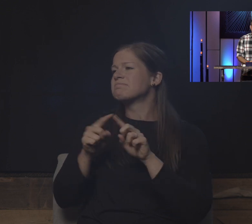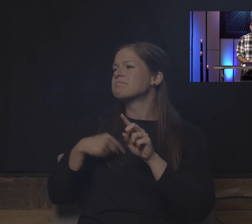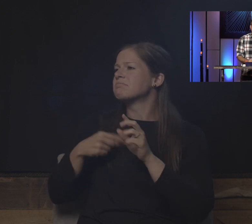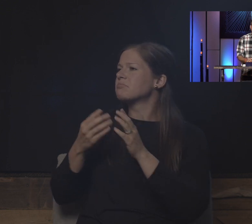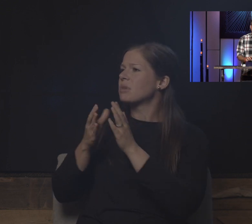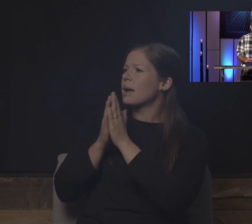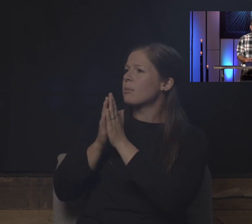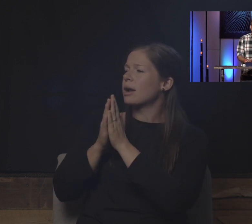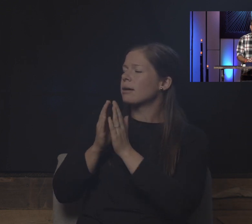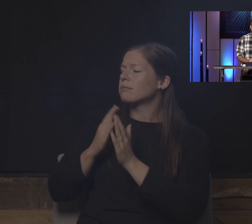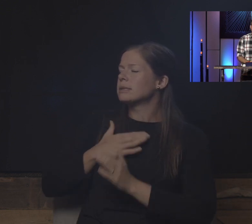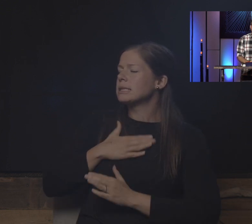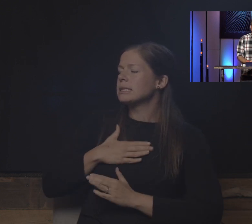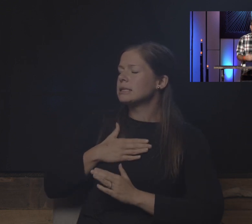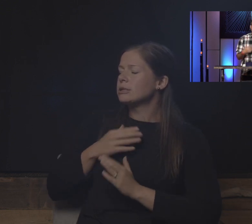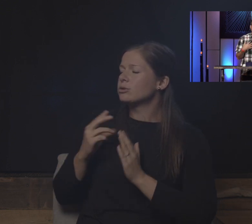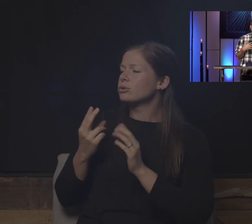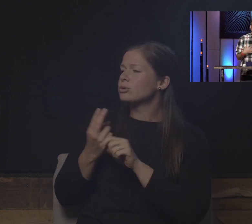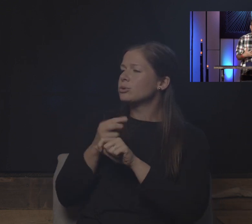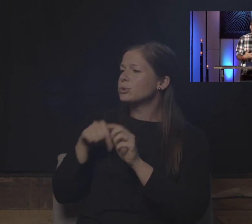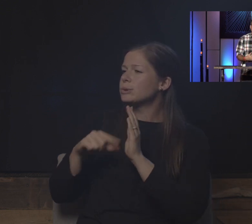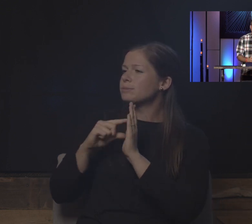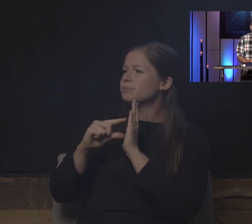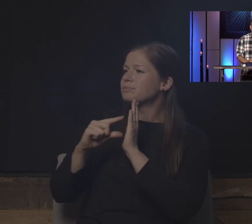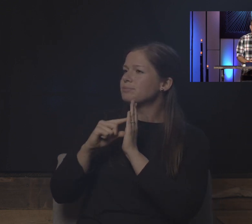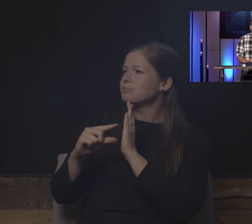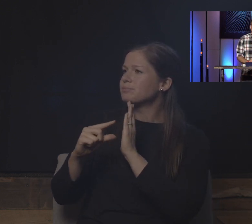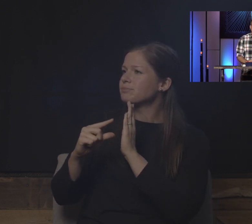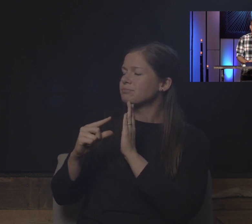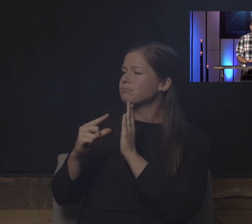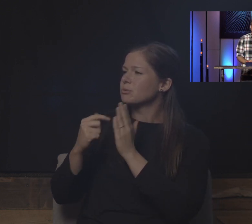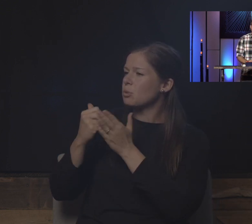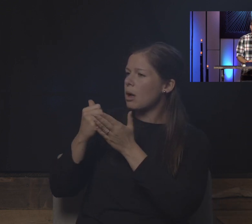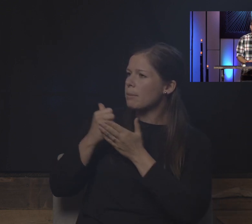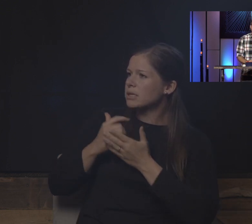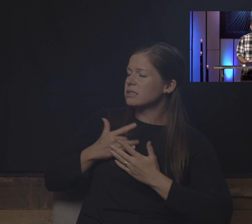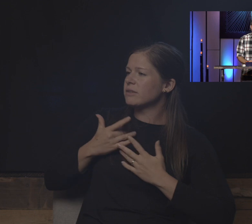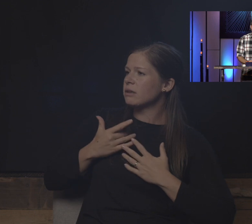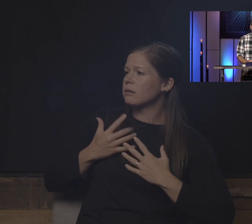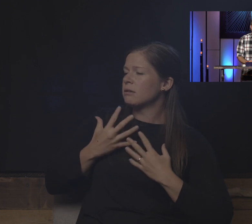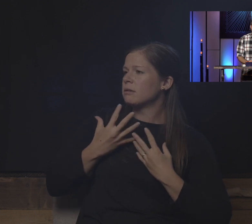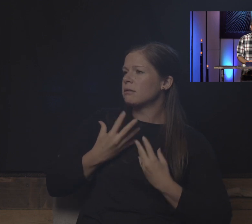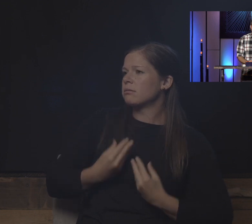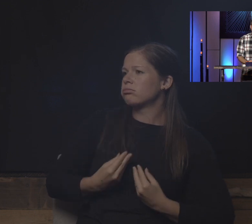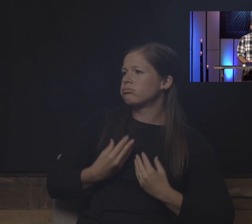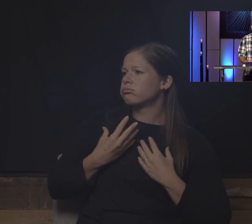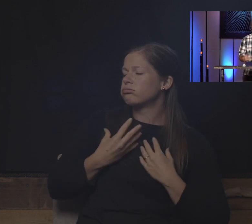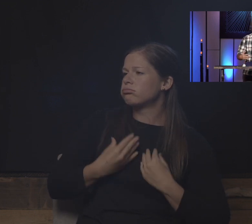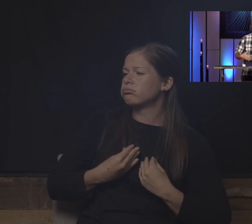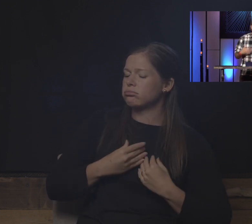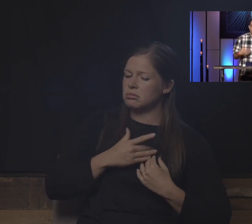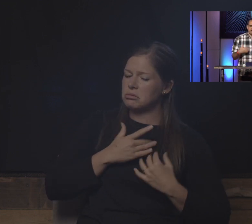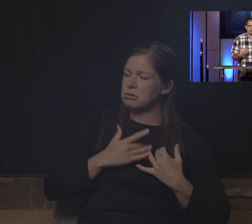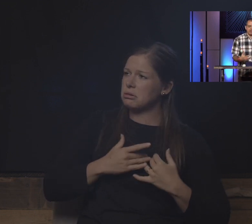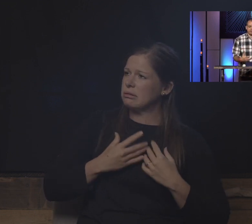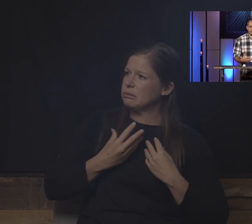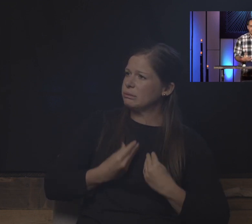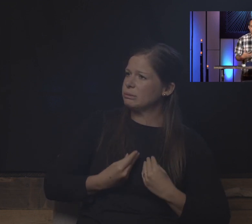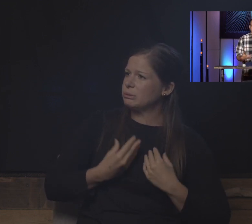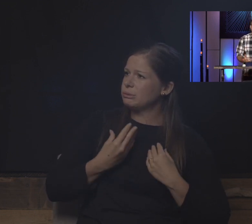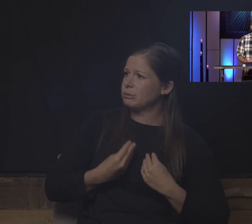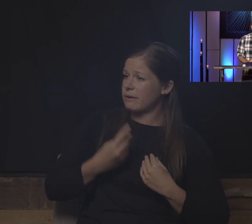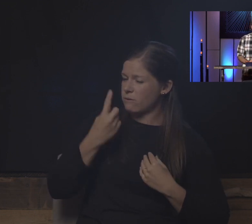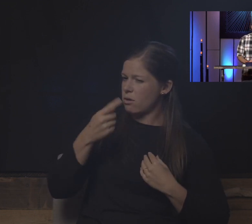Father, I pray that you would use passages like this to soften our hearts towards the lost. That we would grow in our